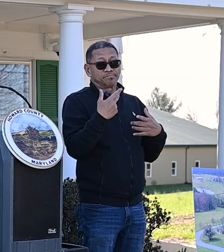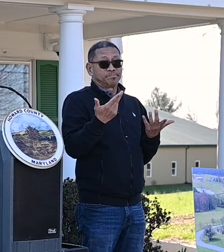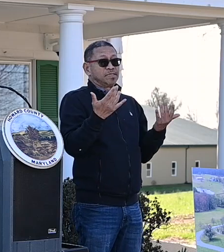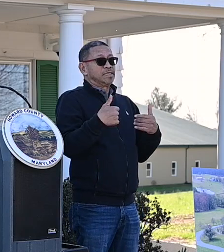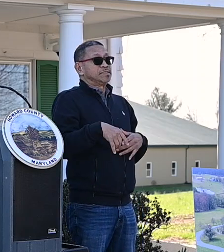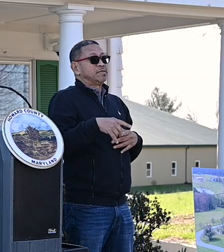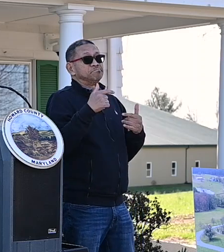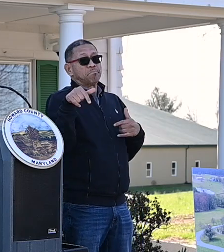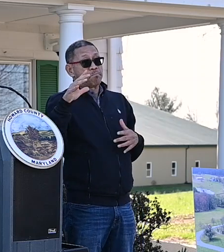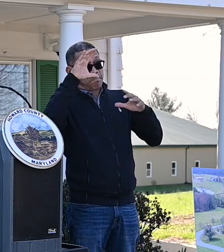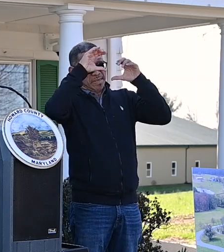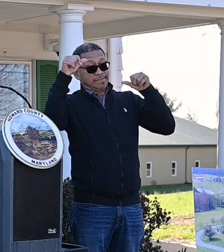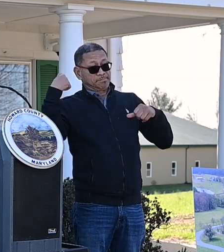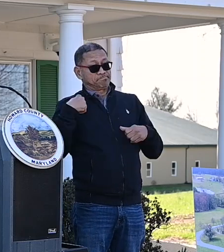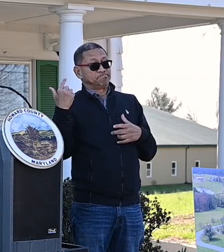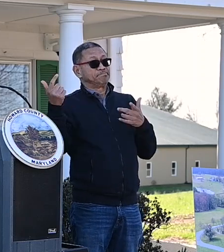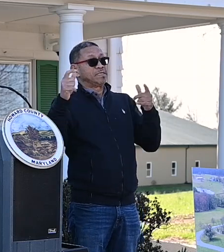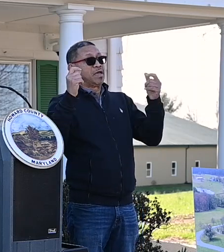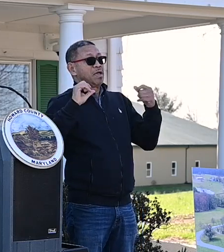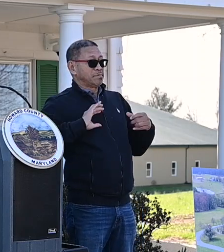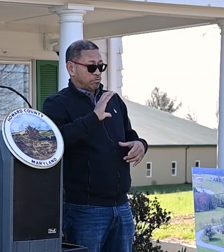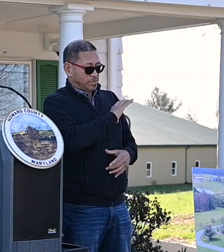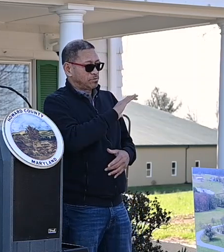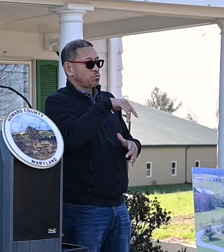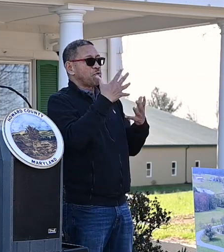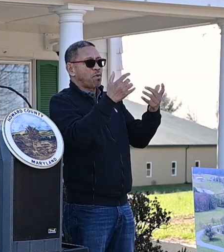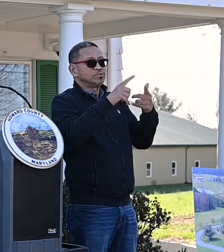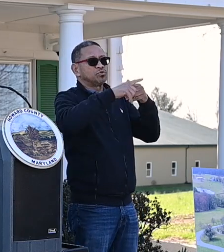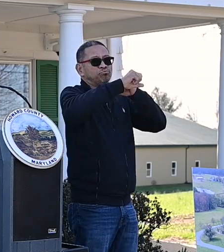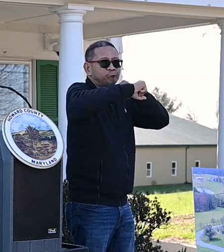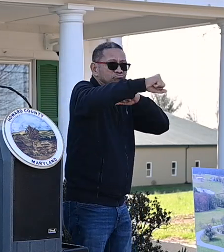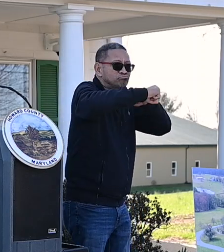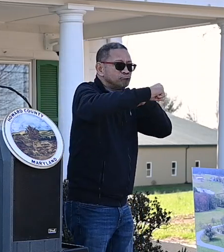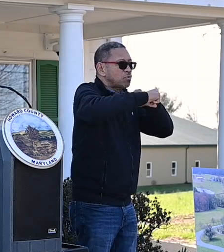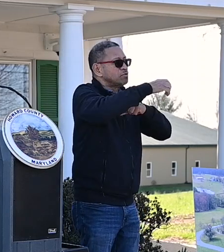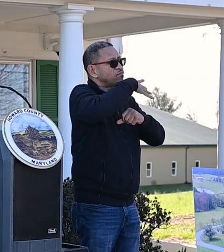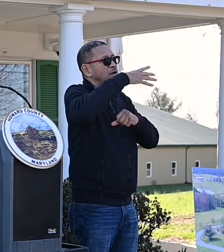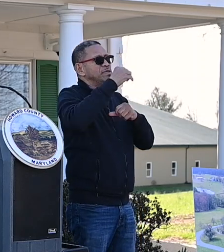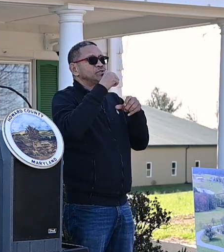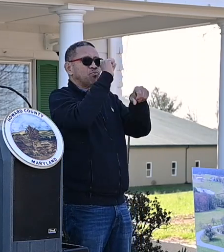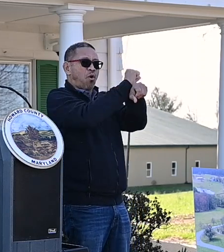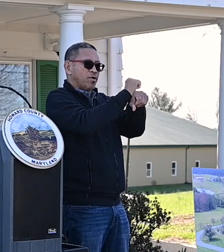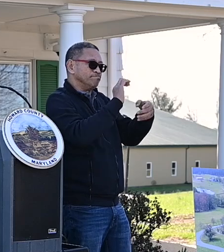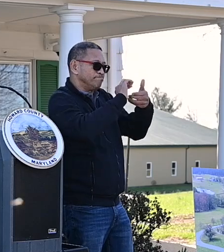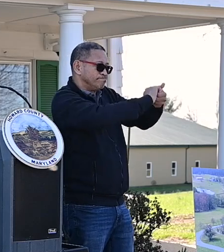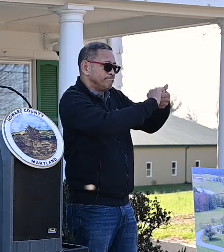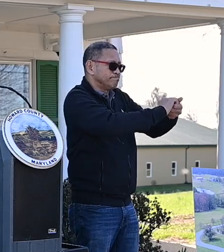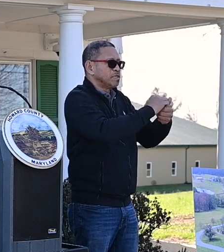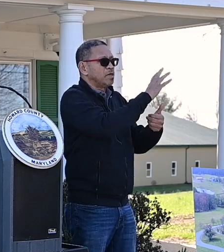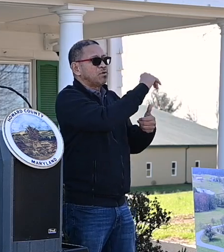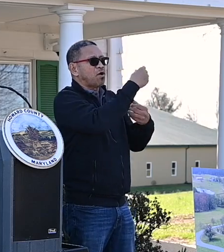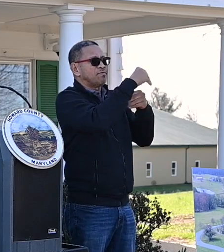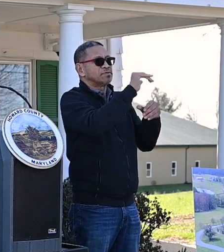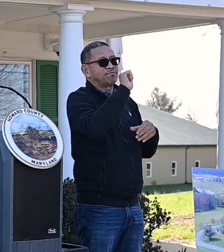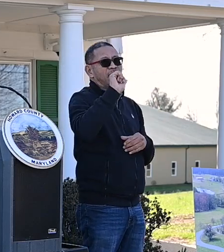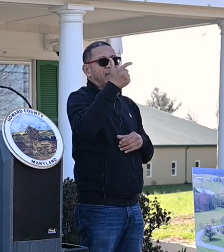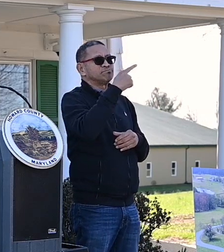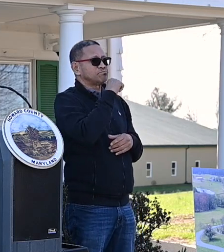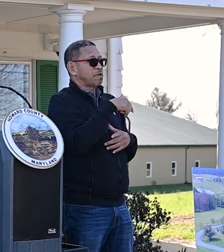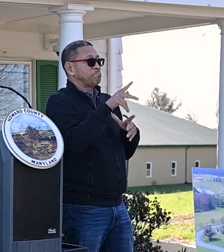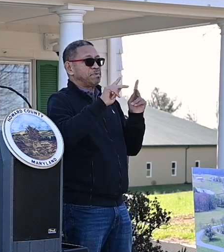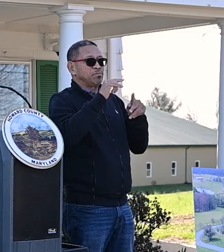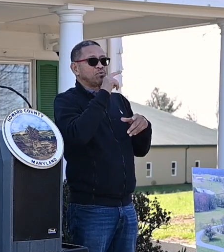Fair Association, we welcome the opportunity to further promote farming and to work with the Office of Ag, as well as those who will share